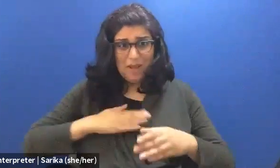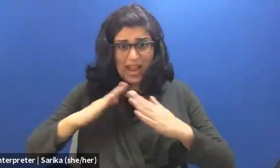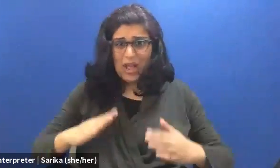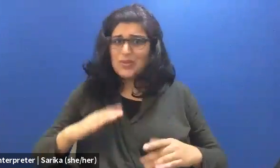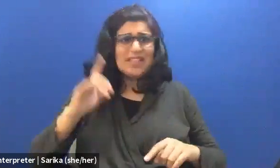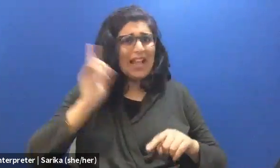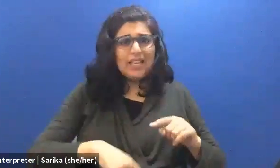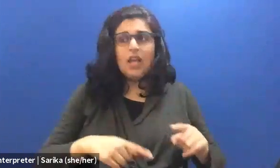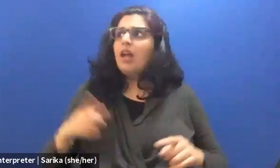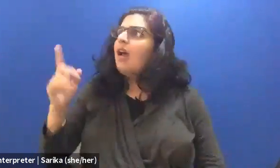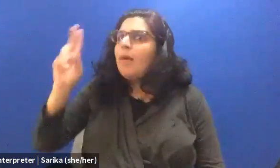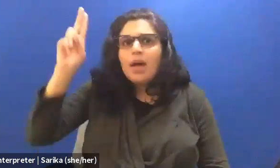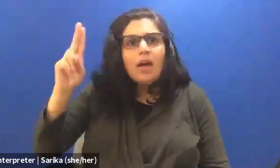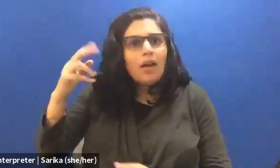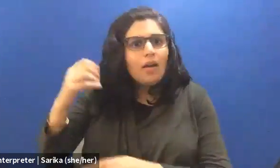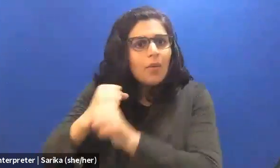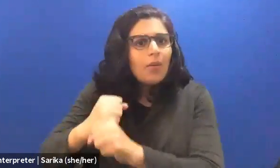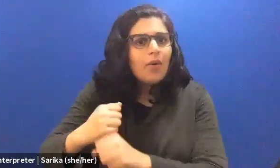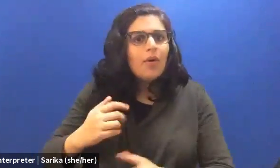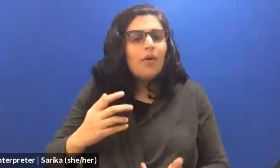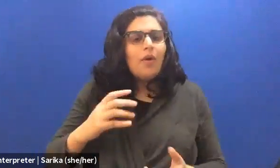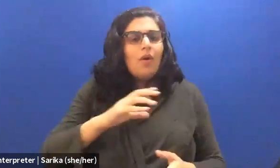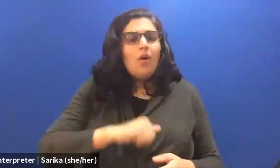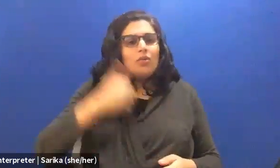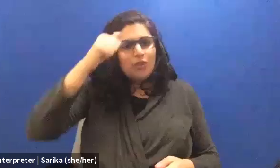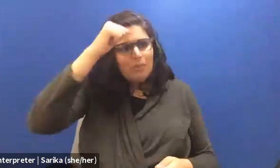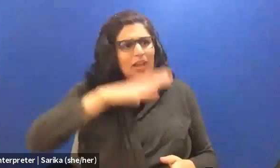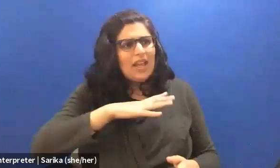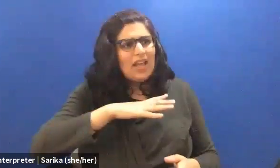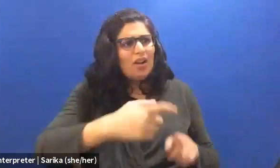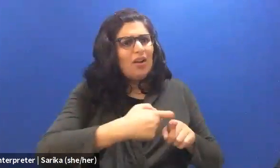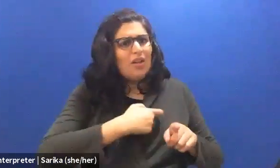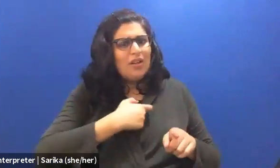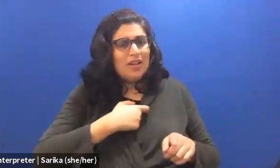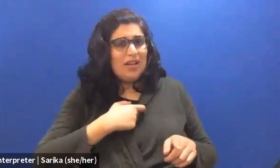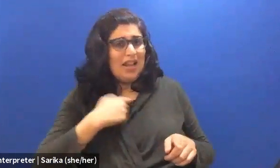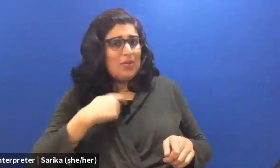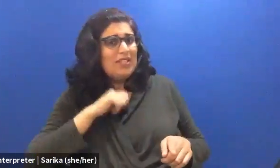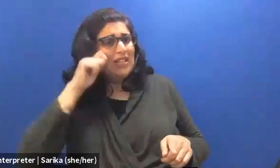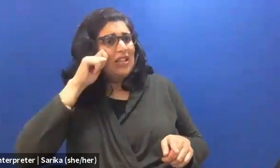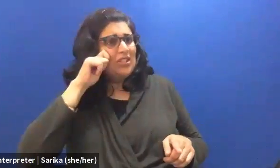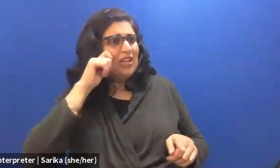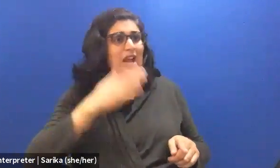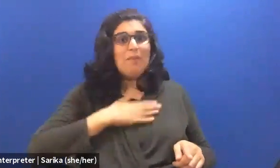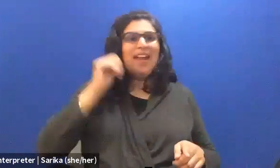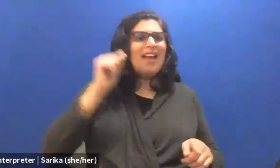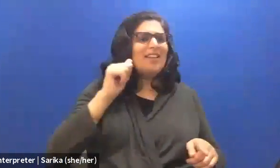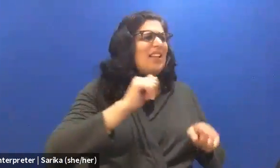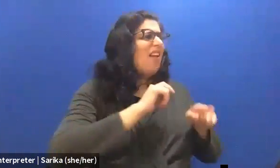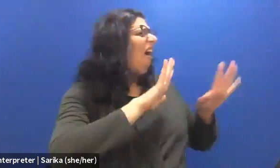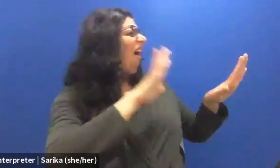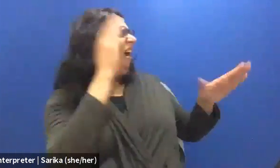do you do? An older man was calling my house when I was a teenager. My Aunt Margaret got on the phone and was like, how old are you? You